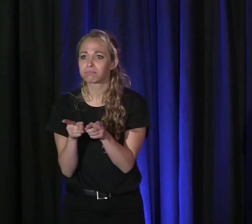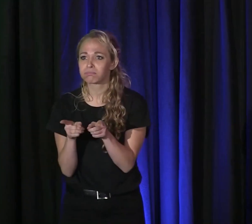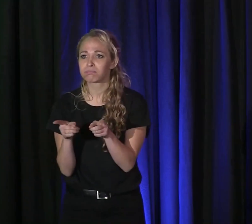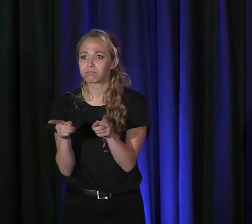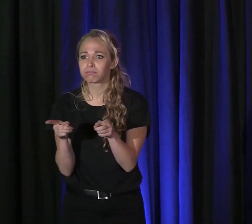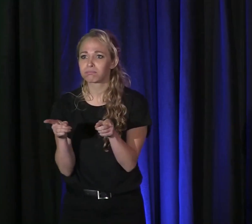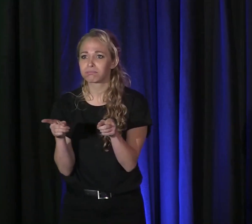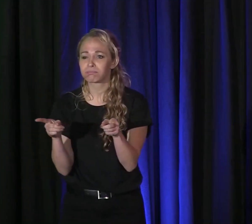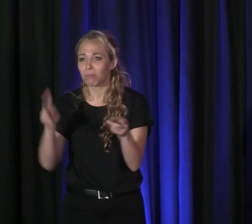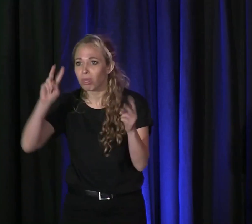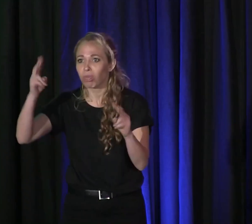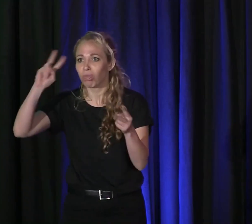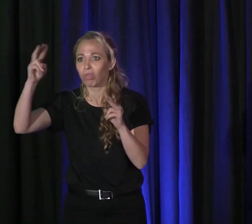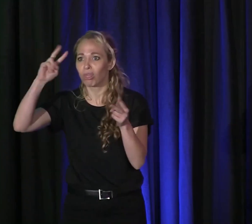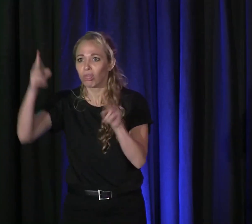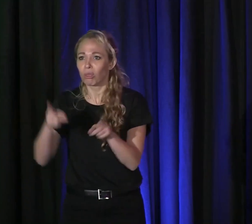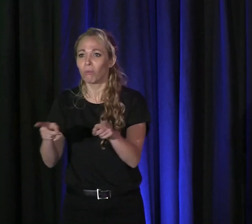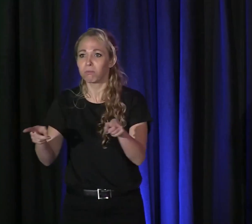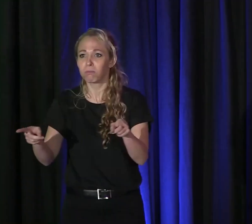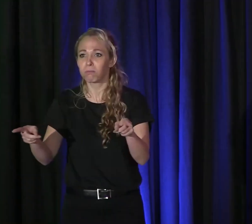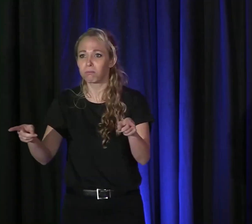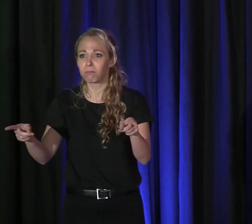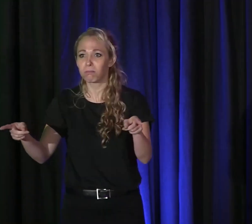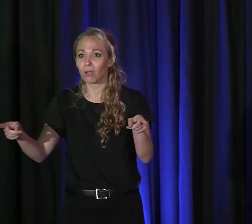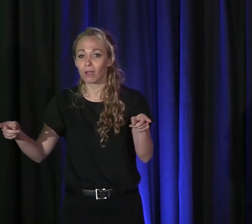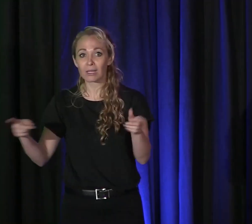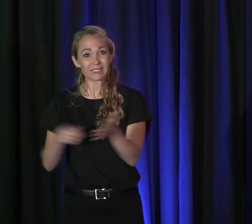in that relationship, what happens is that you grow apart, there's misunderstandings.